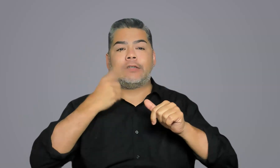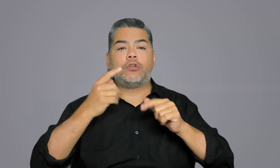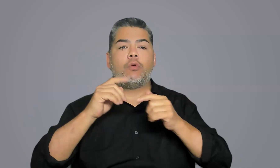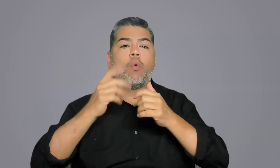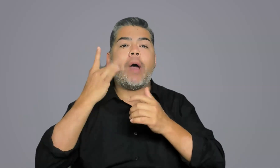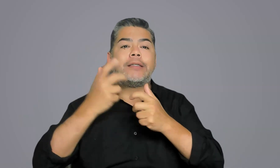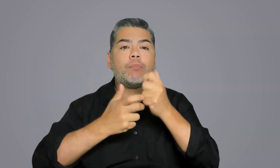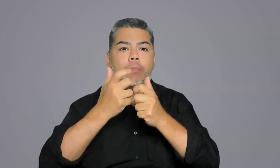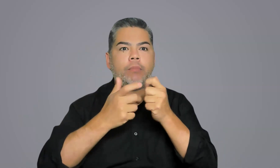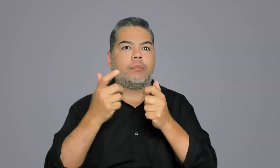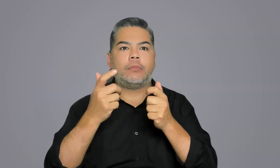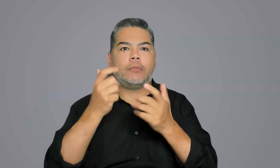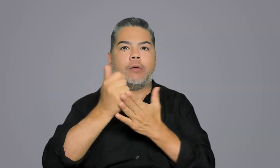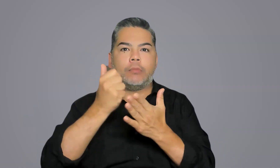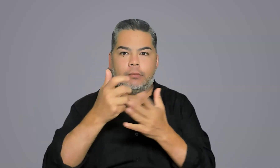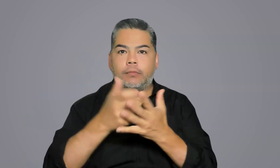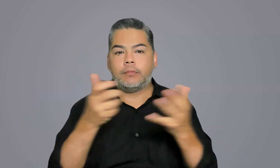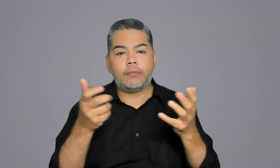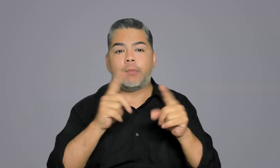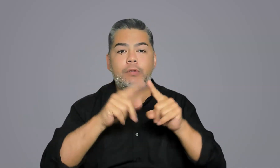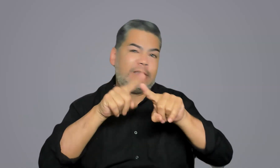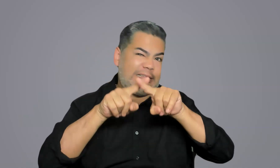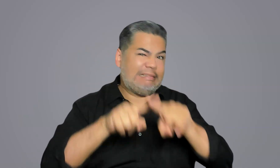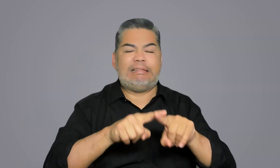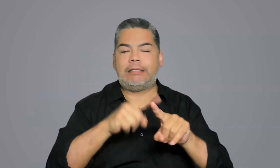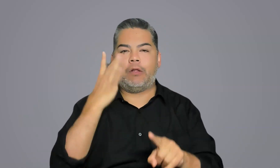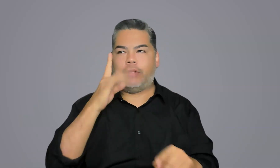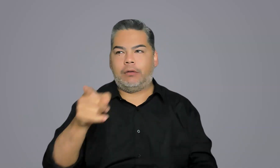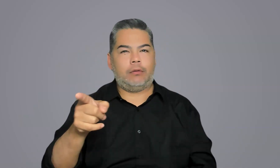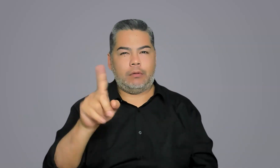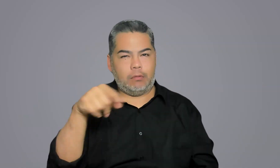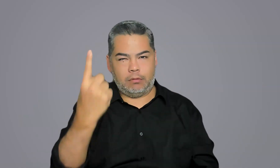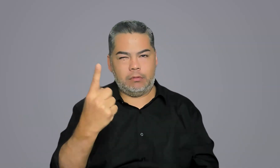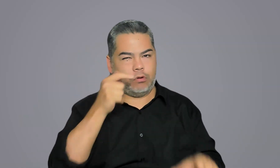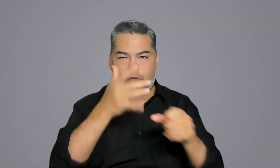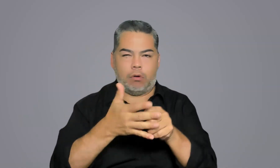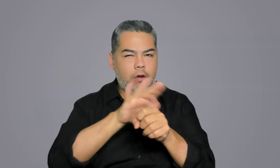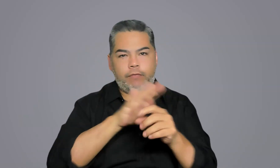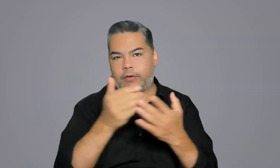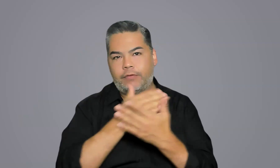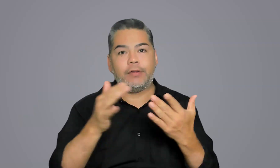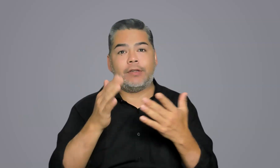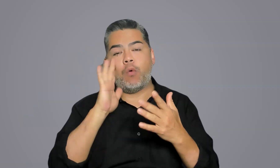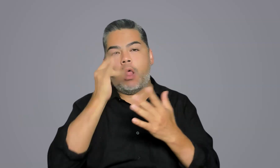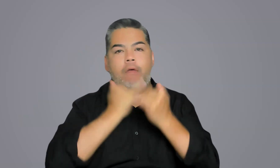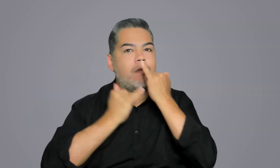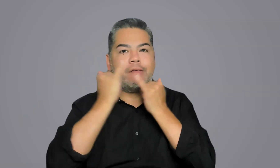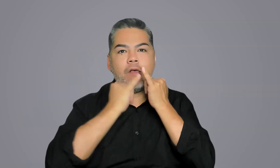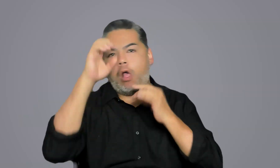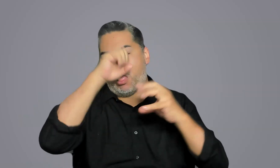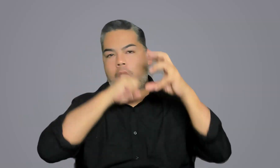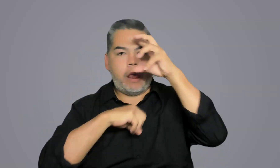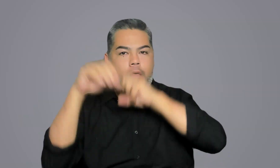which is brilliant. But don't rely on them alone because they don't cover everything and they will miss bits. So you will always